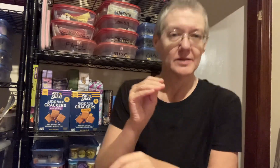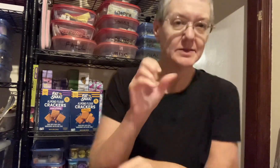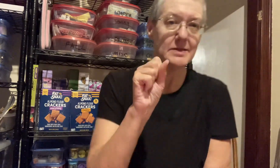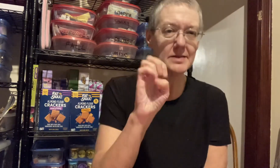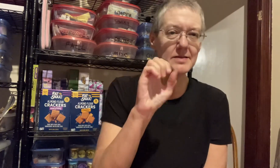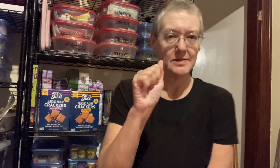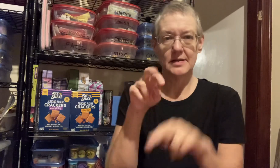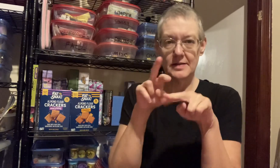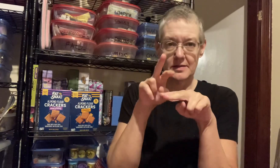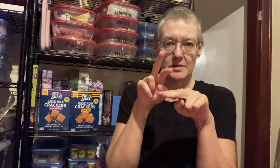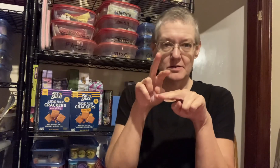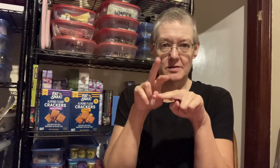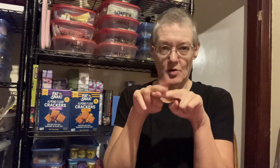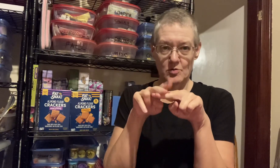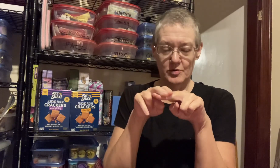cheddar, and sea salt.